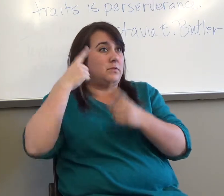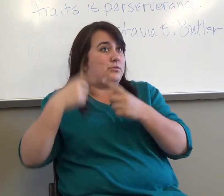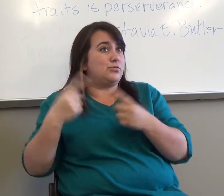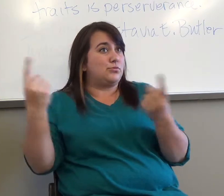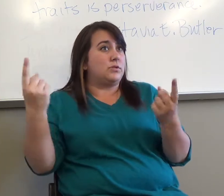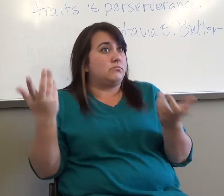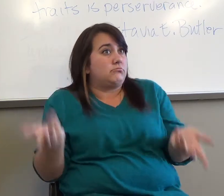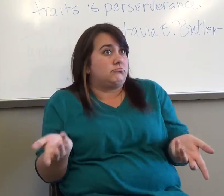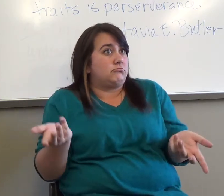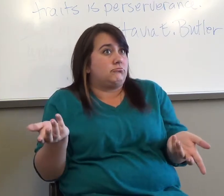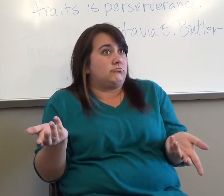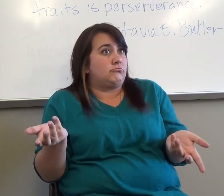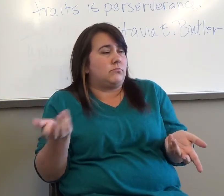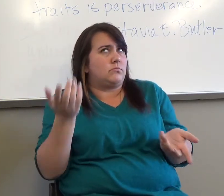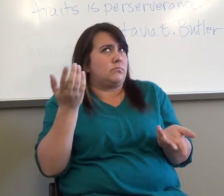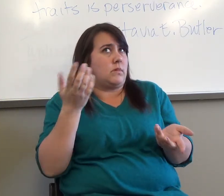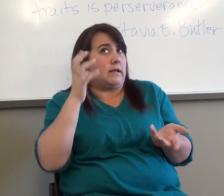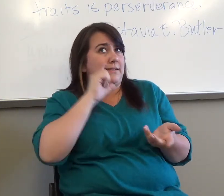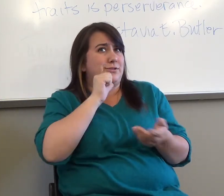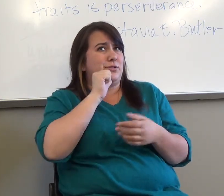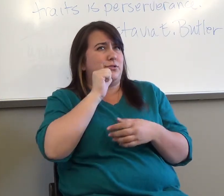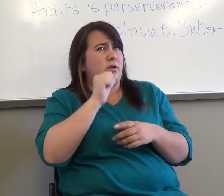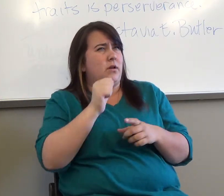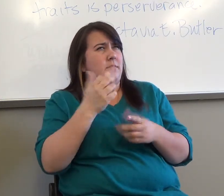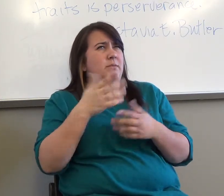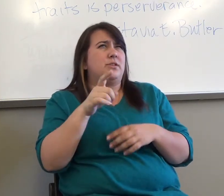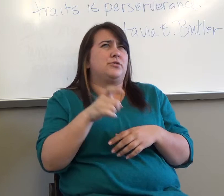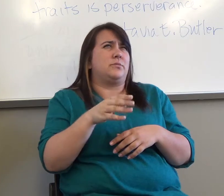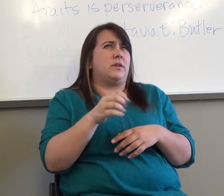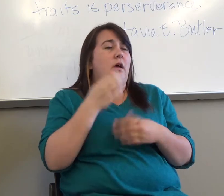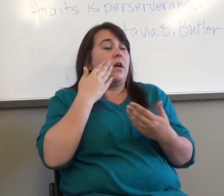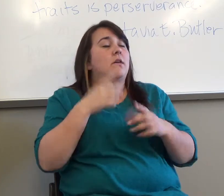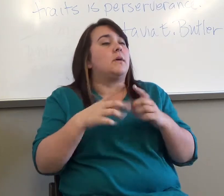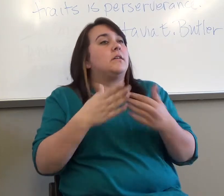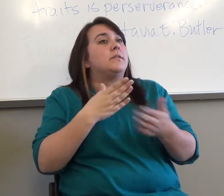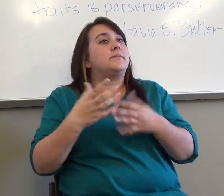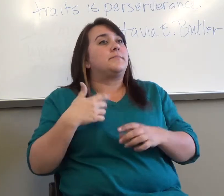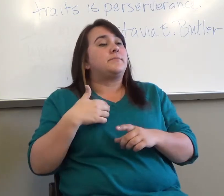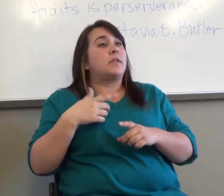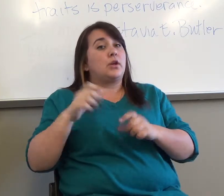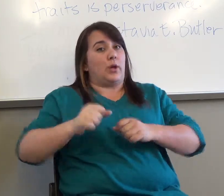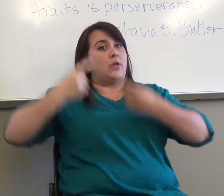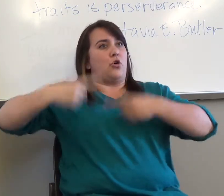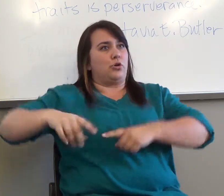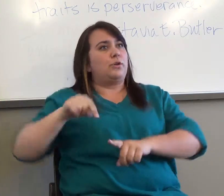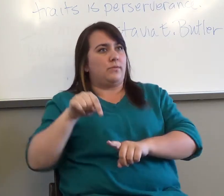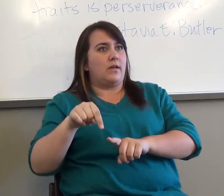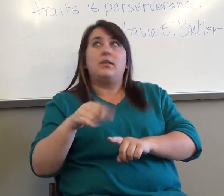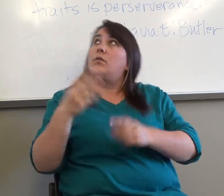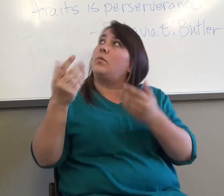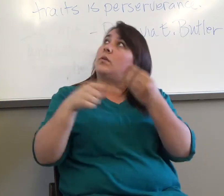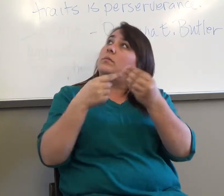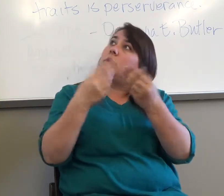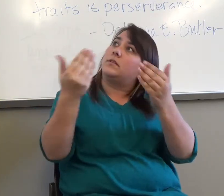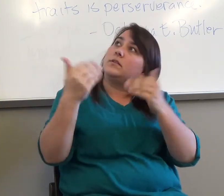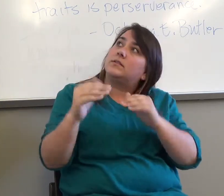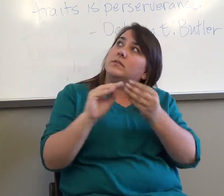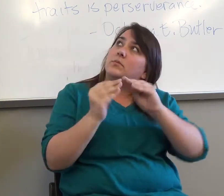are or not. I guess they're not, if there's like this. What about this? Does this have an